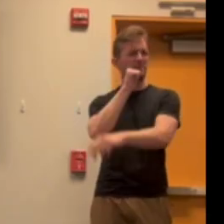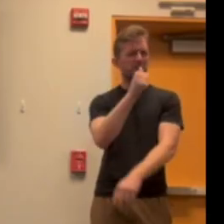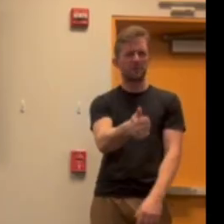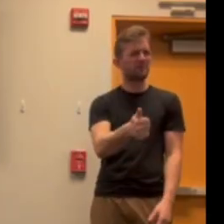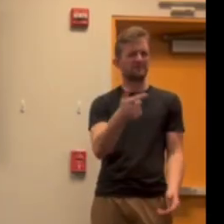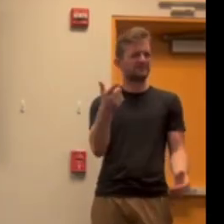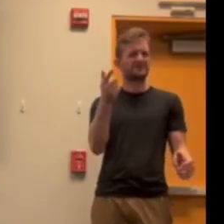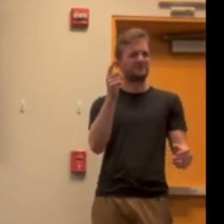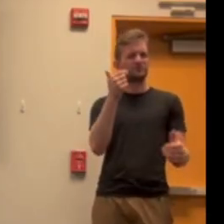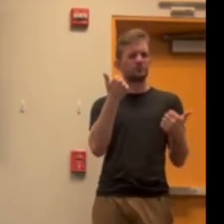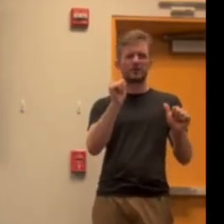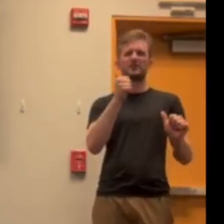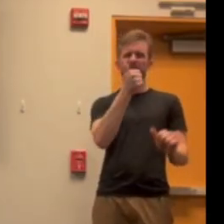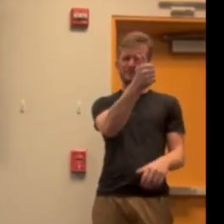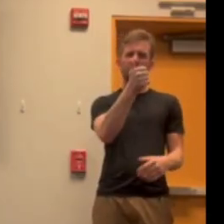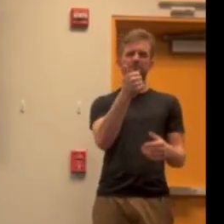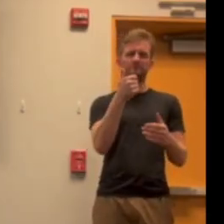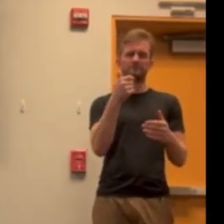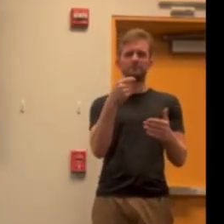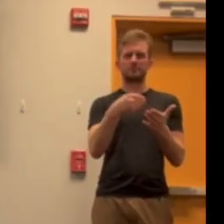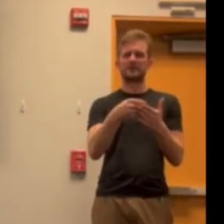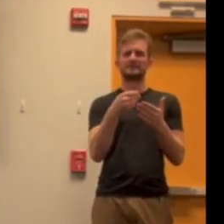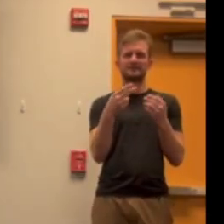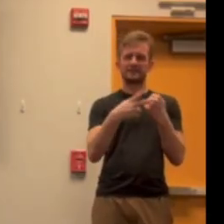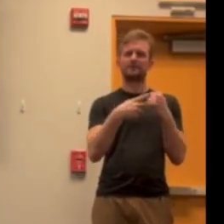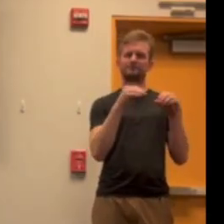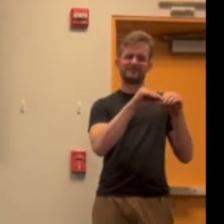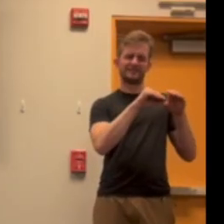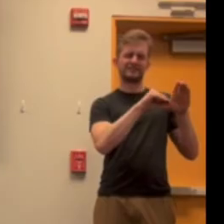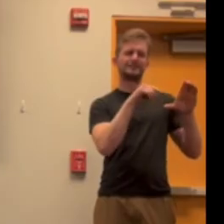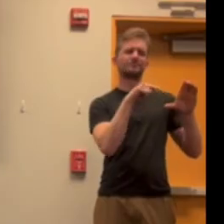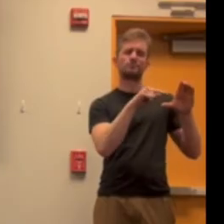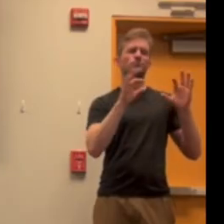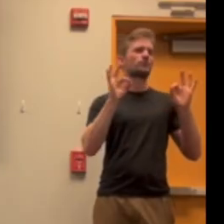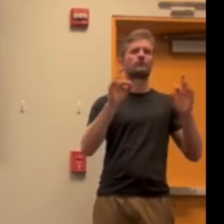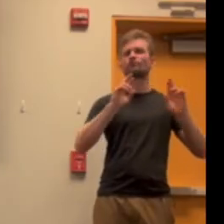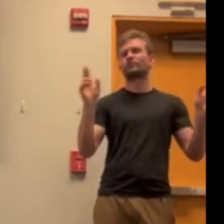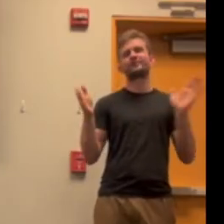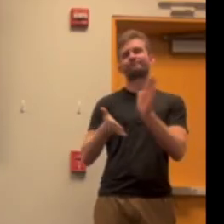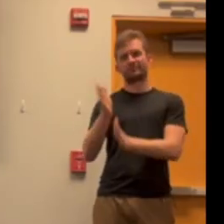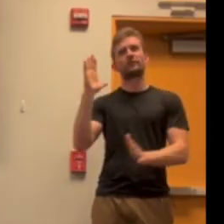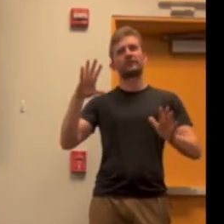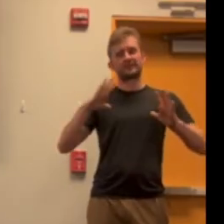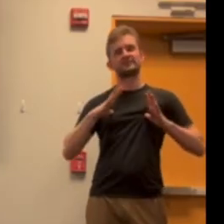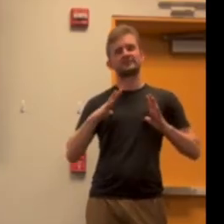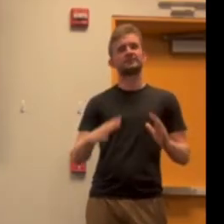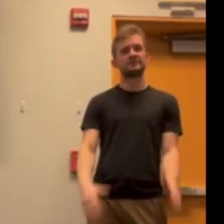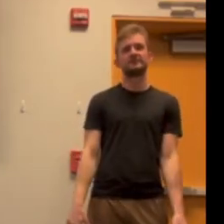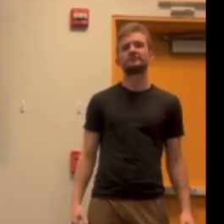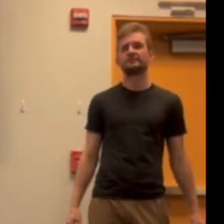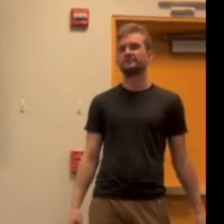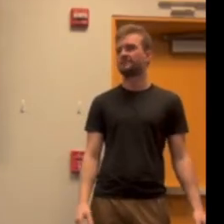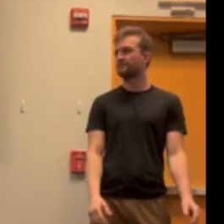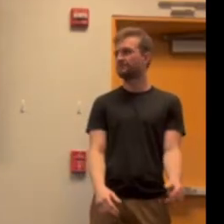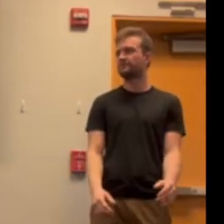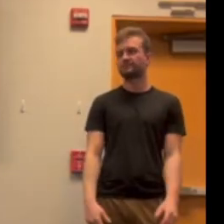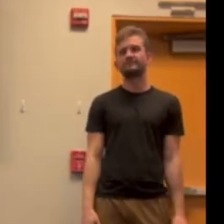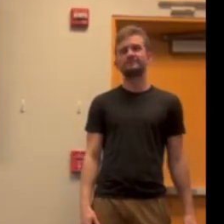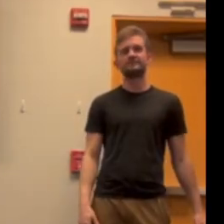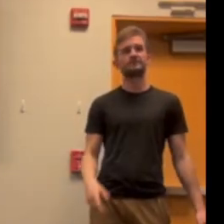go on vacation and spend more money than you think you need. So, unneeded personal loans. A lot of people come in that I have that they